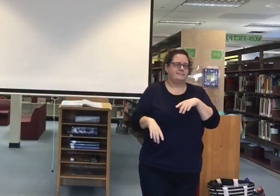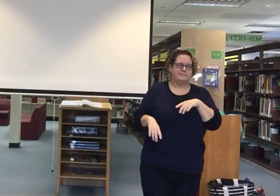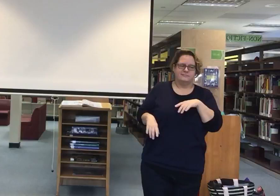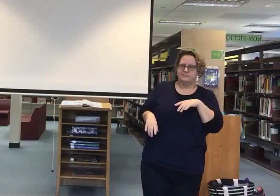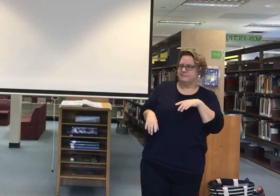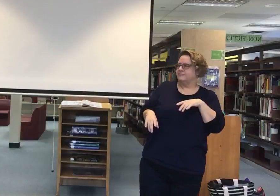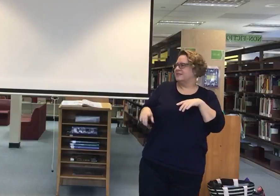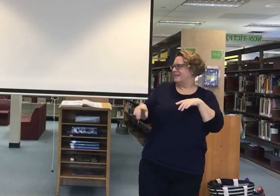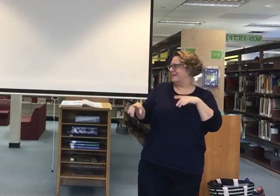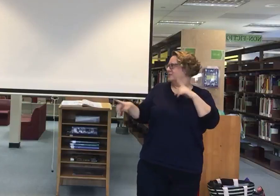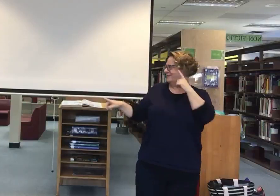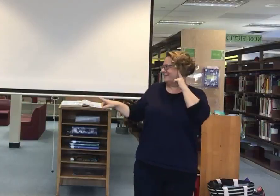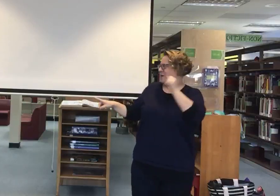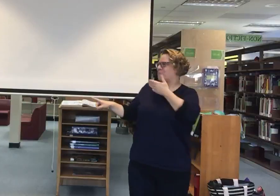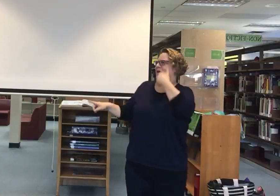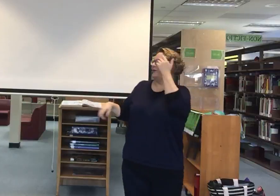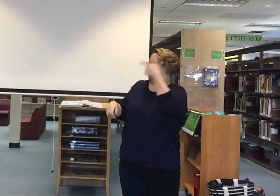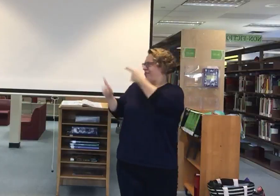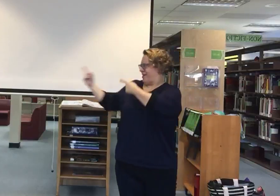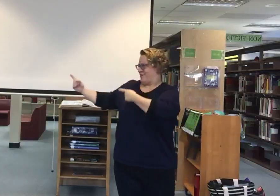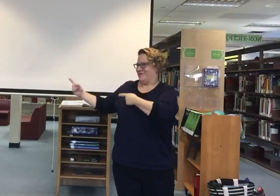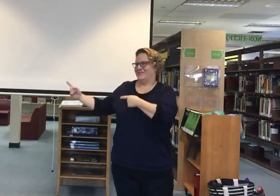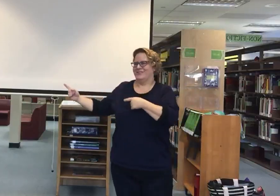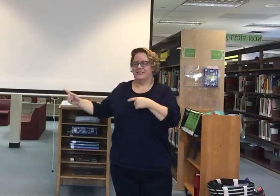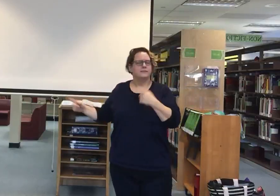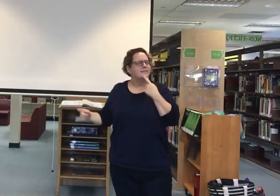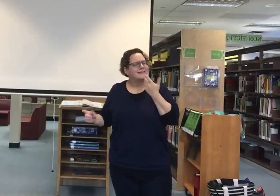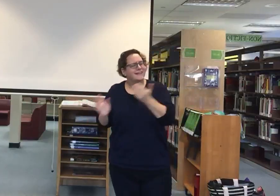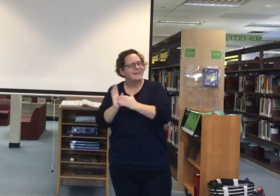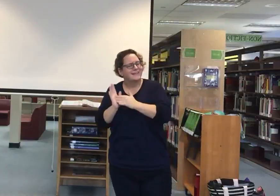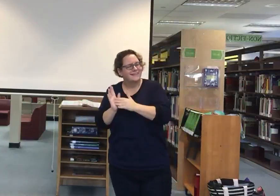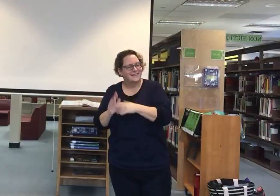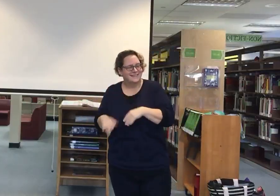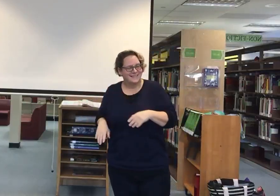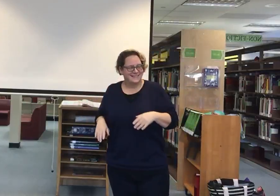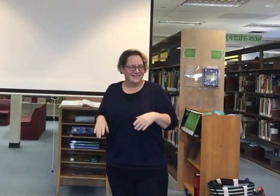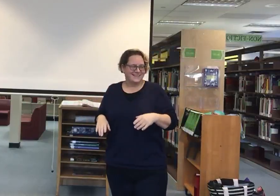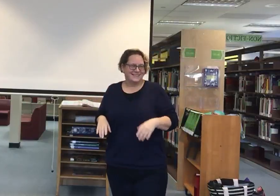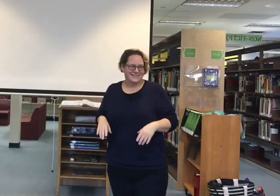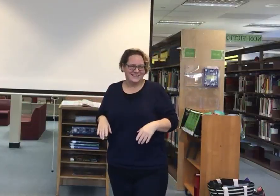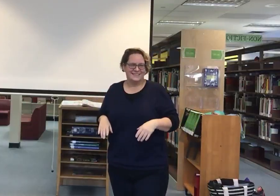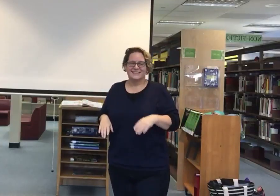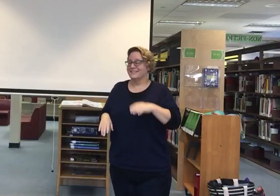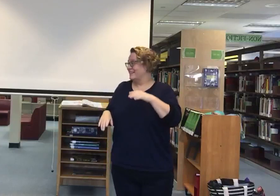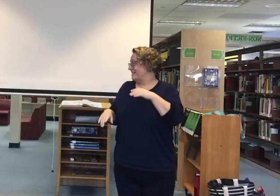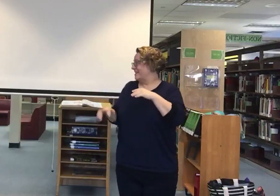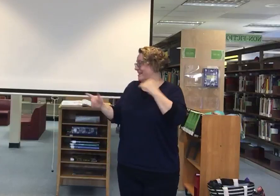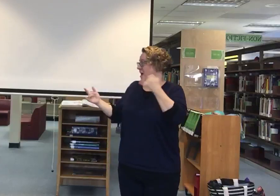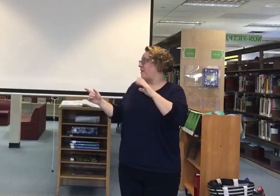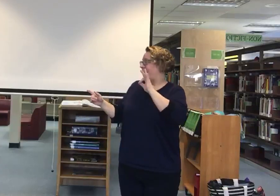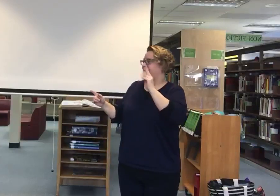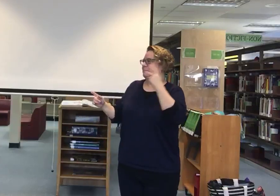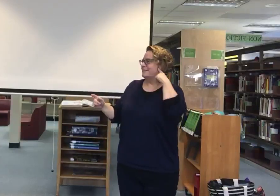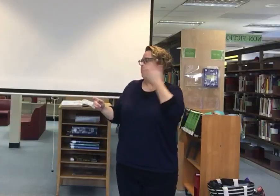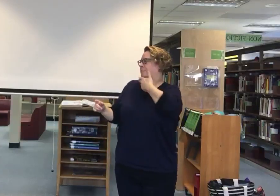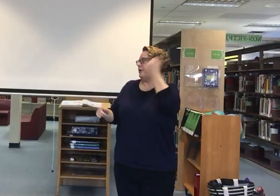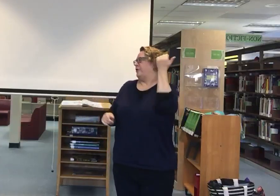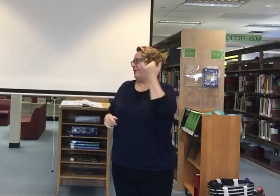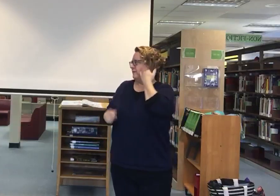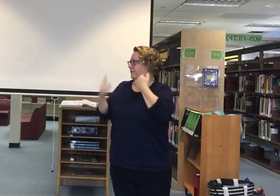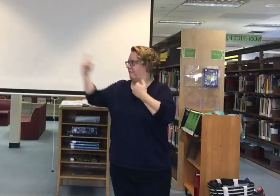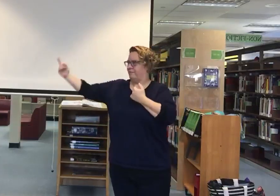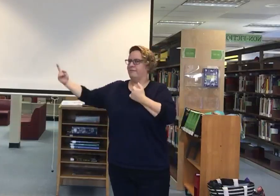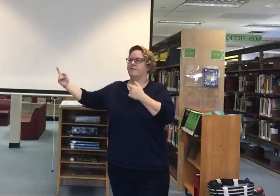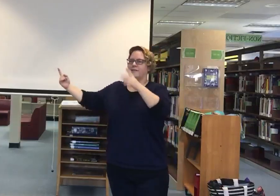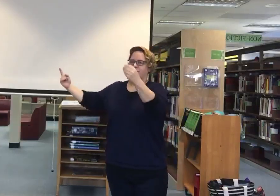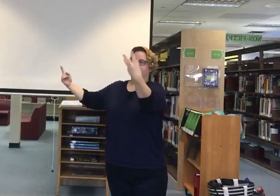Got better sound over there. Sorry, say that again? There's better, you sound better over there. Oh.